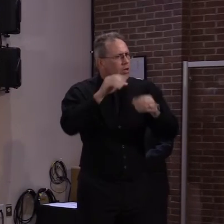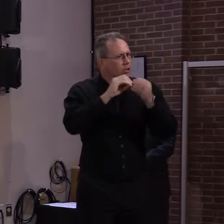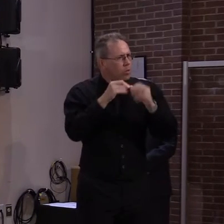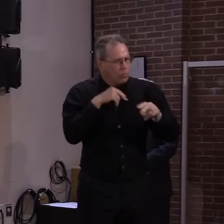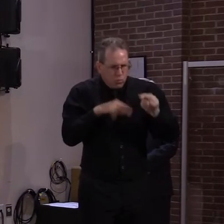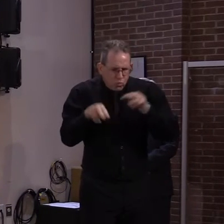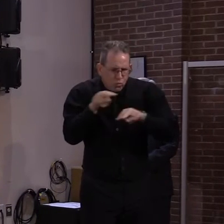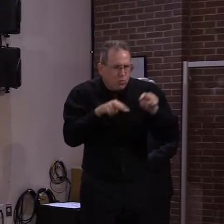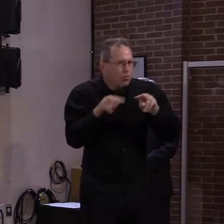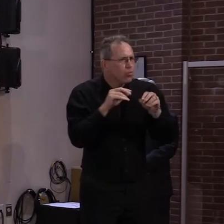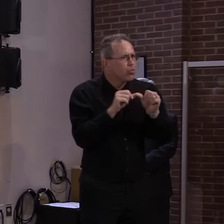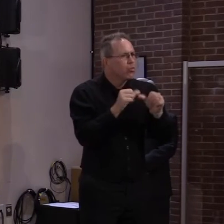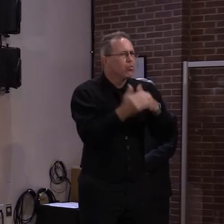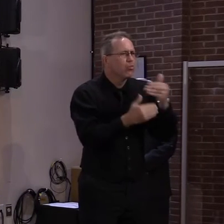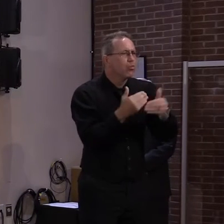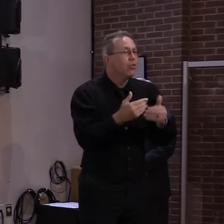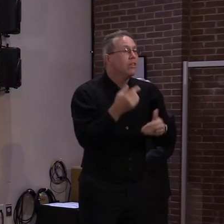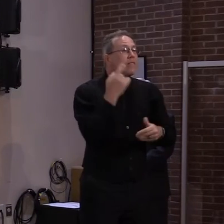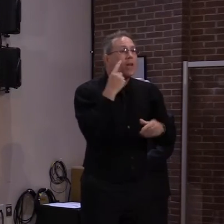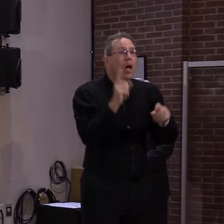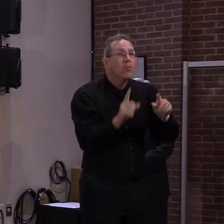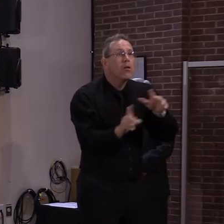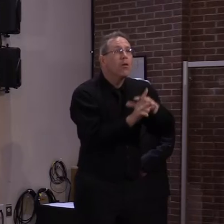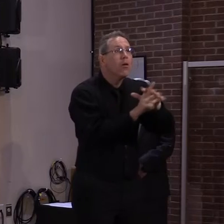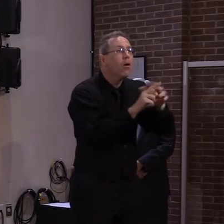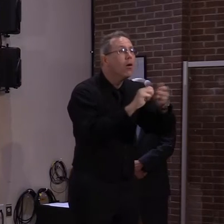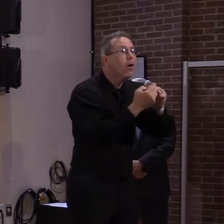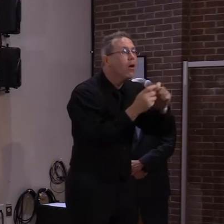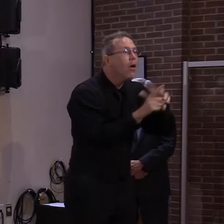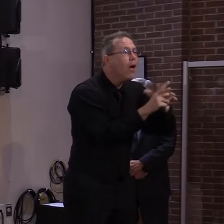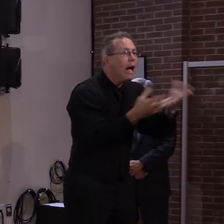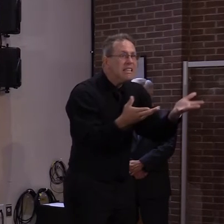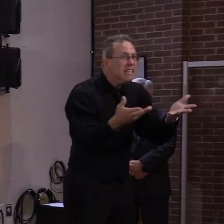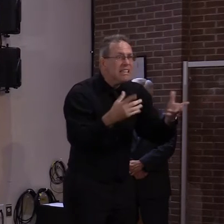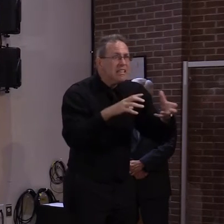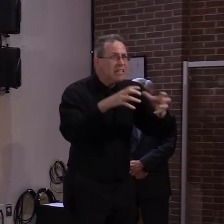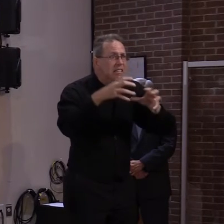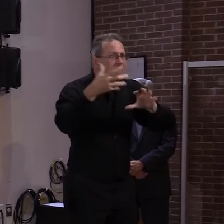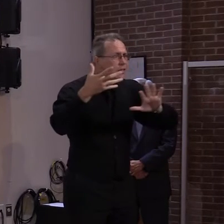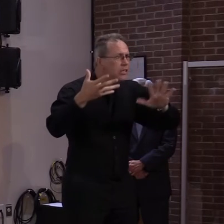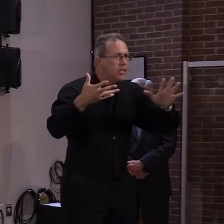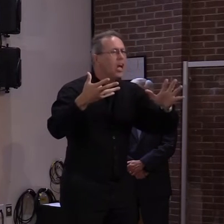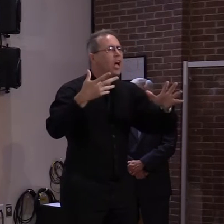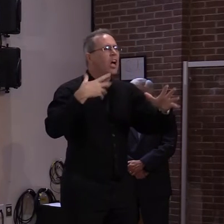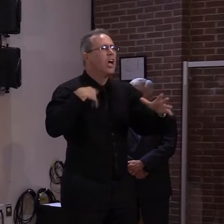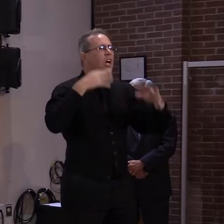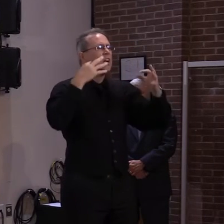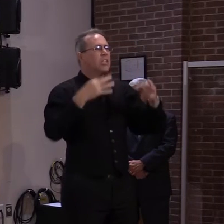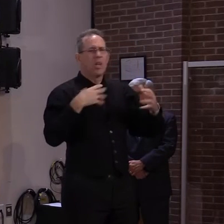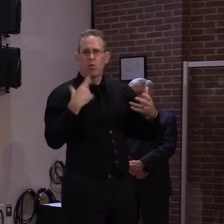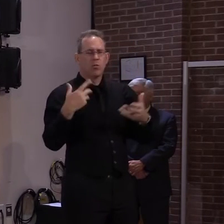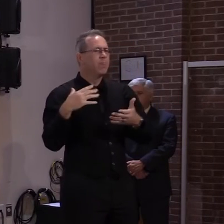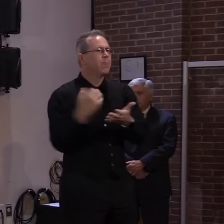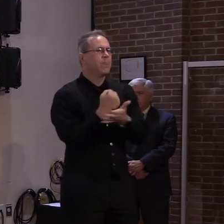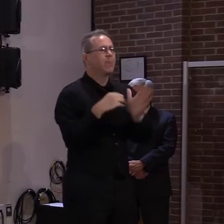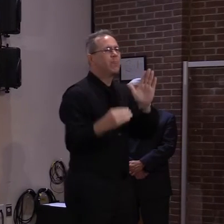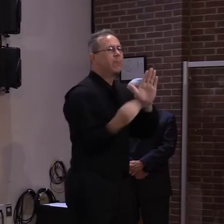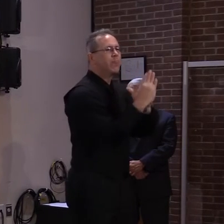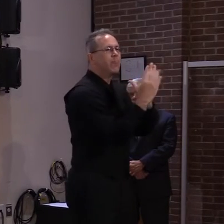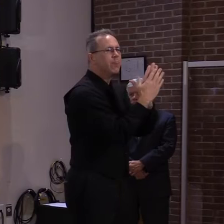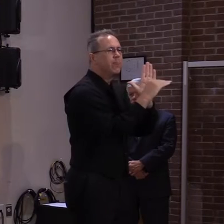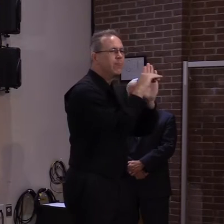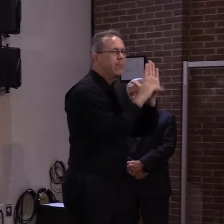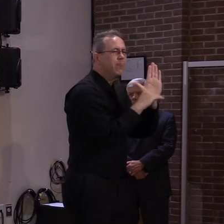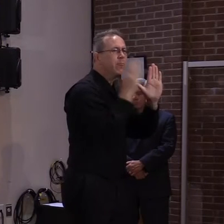some situation that warrants us putting restrictions in place, we'll do so. But we don't see that, and I don't anticipate